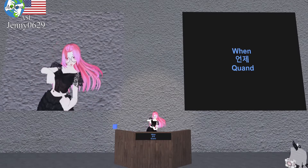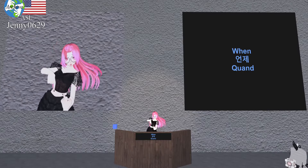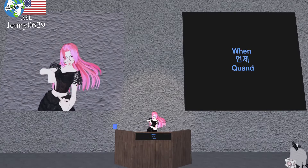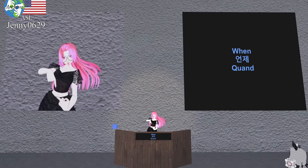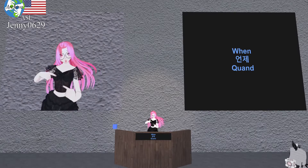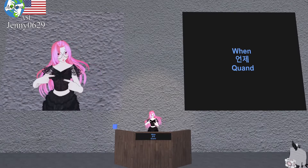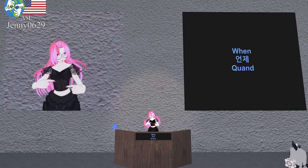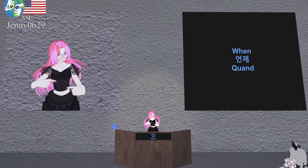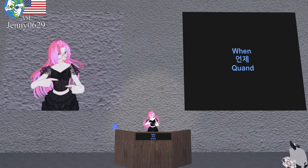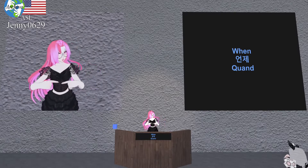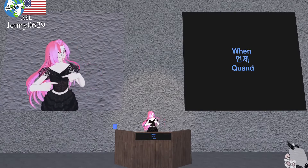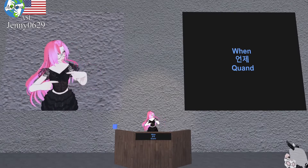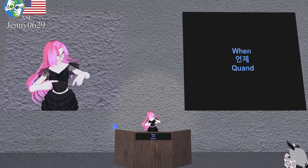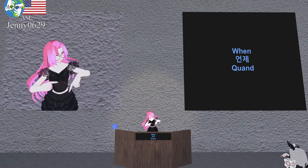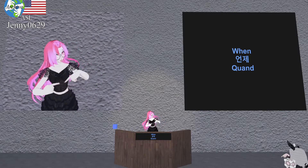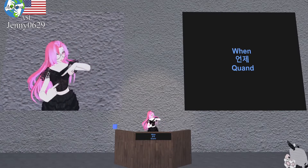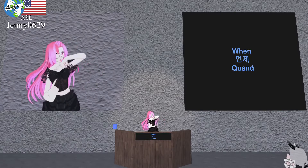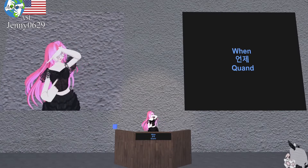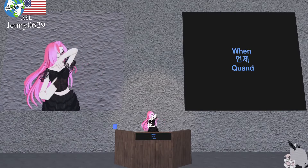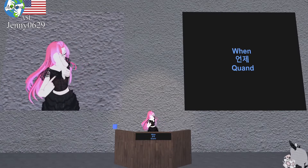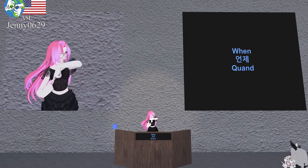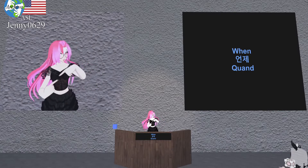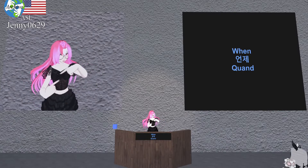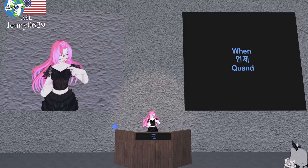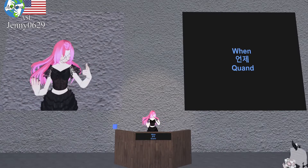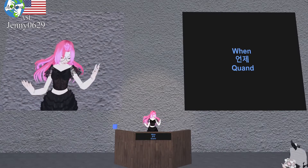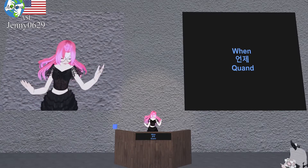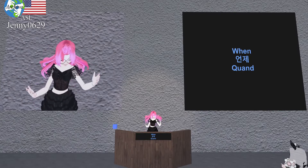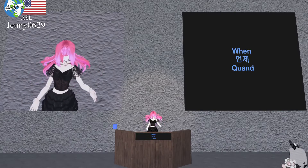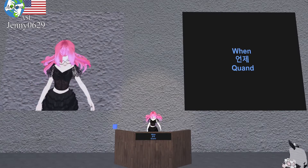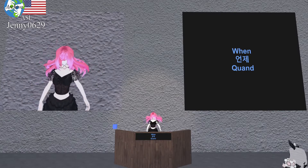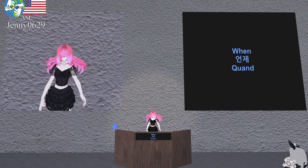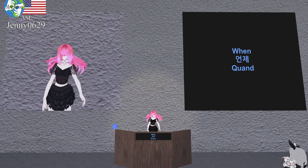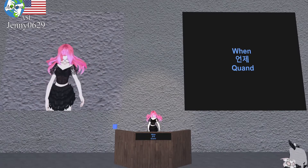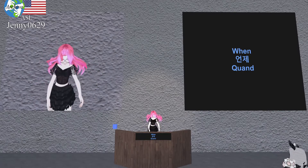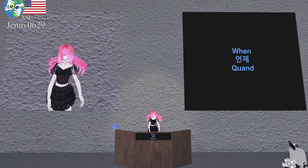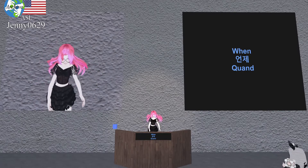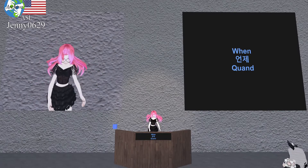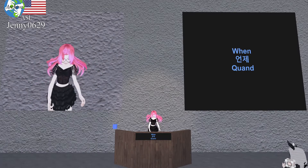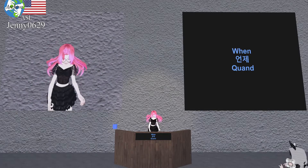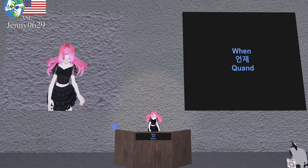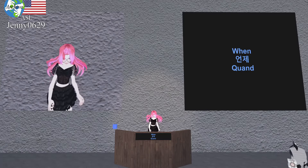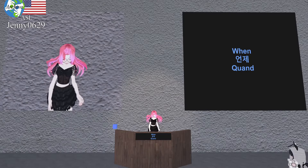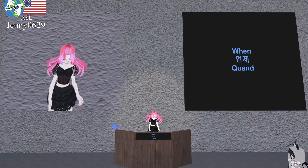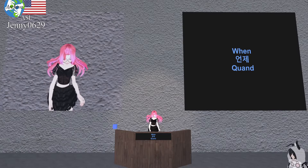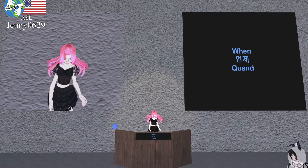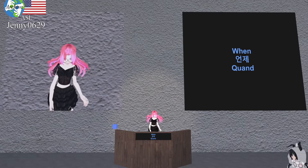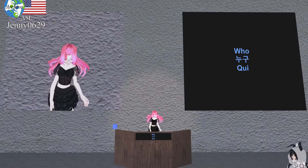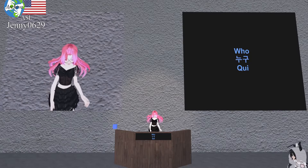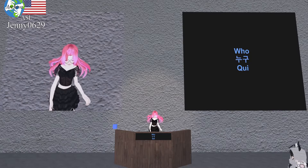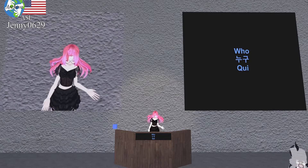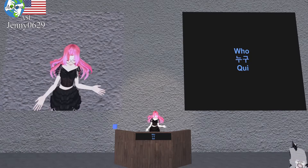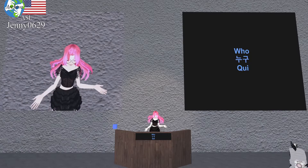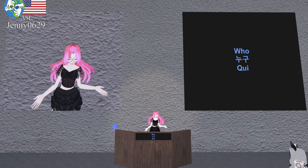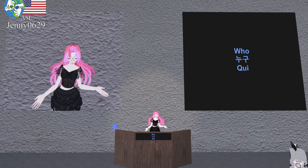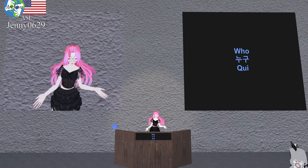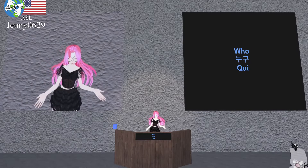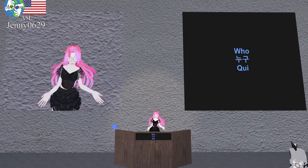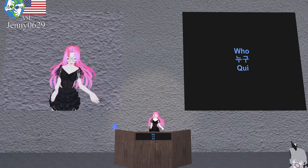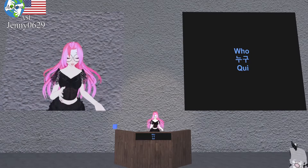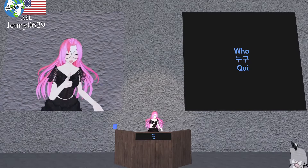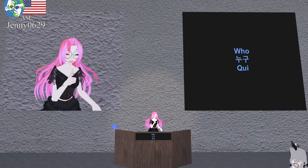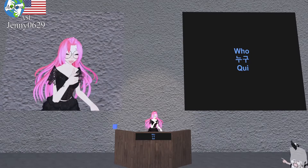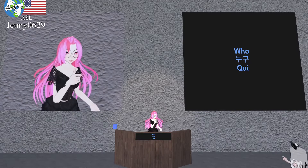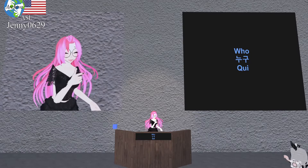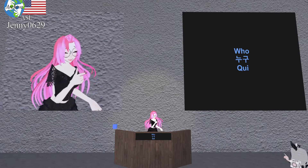win. You're not going to go down, but either this way or this way, whatever you like. And the last question